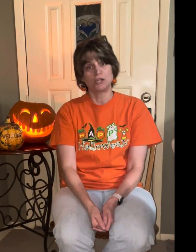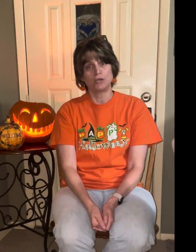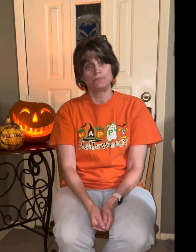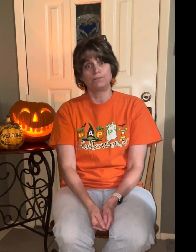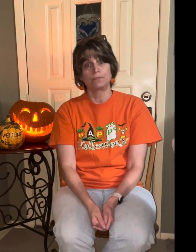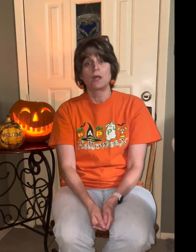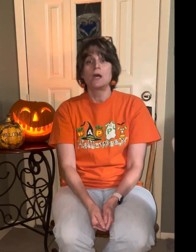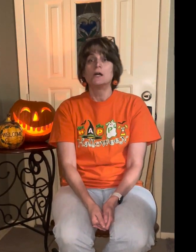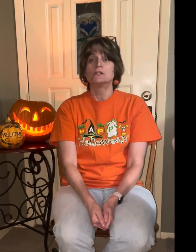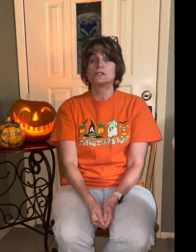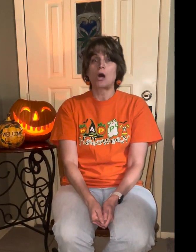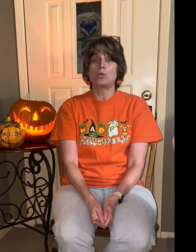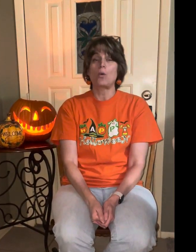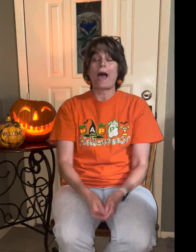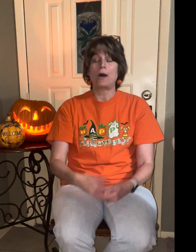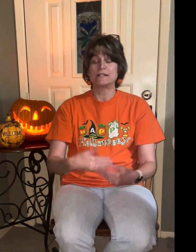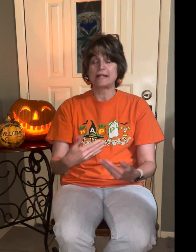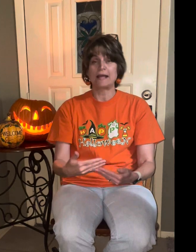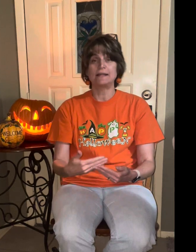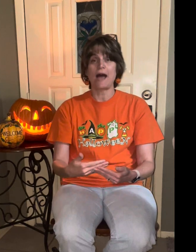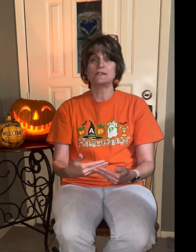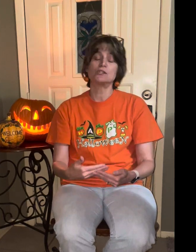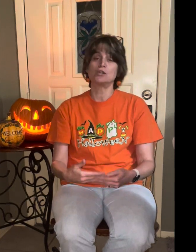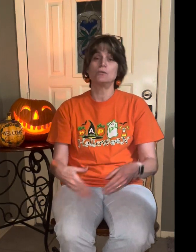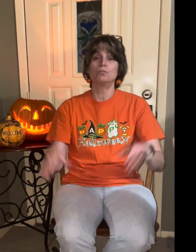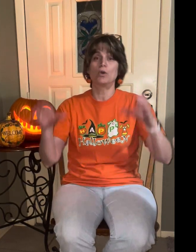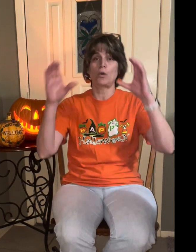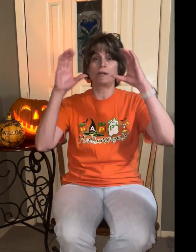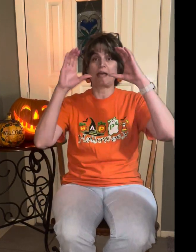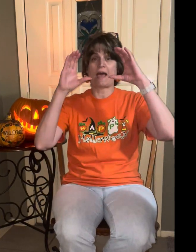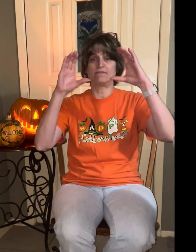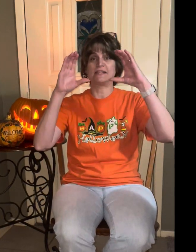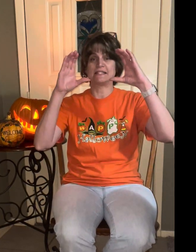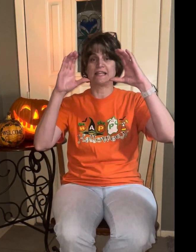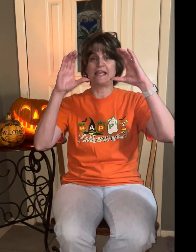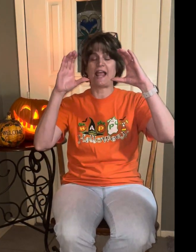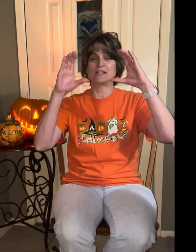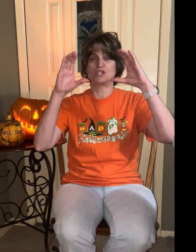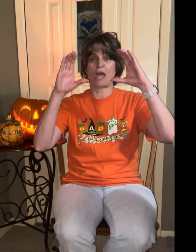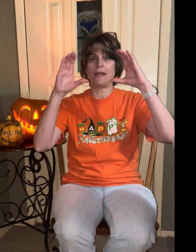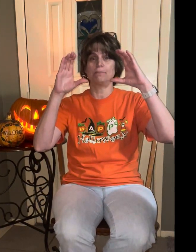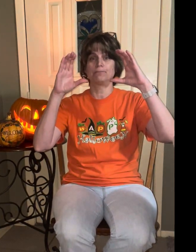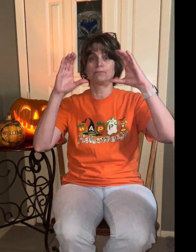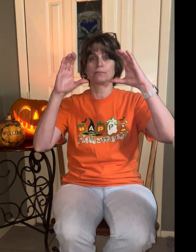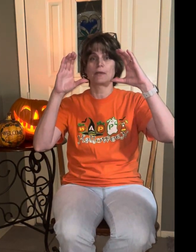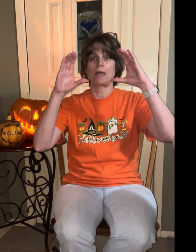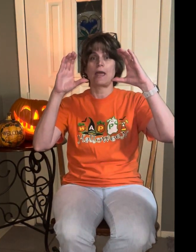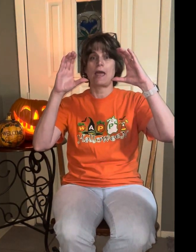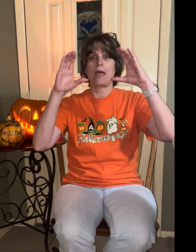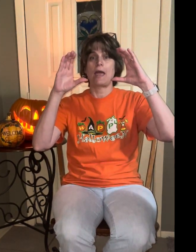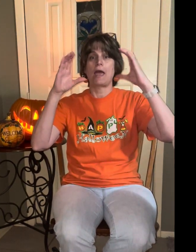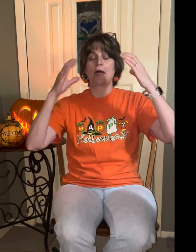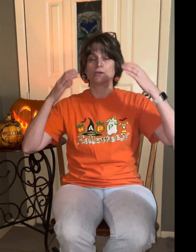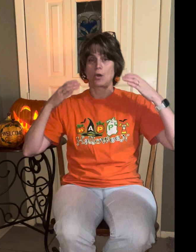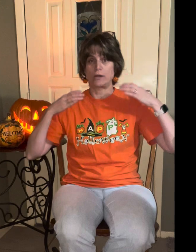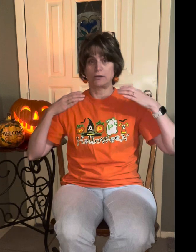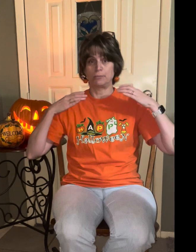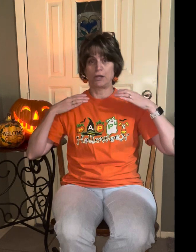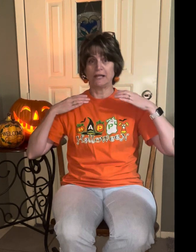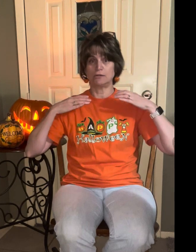costume. So how to sign costume, we're going to have the C hand shape, and you're going to bring it to